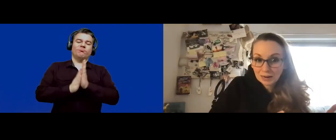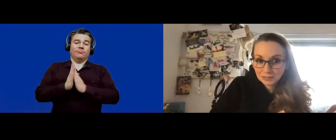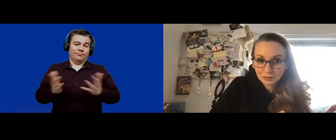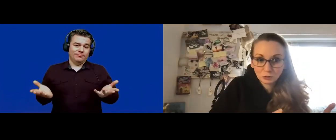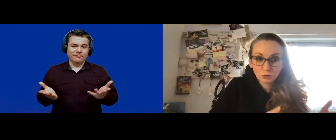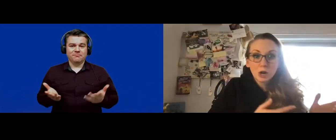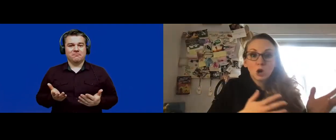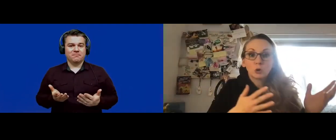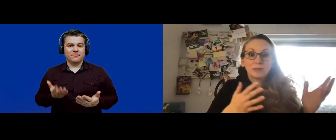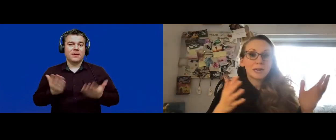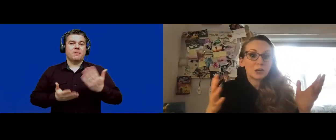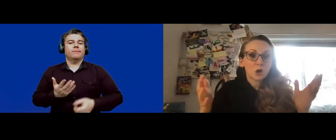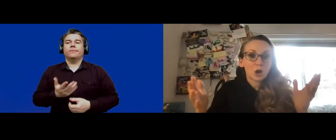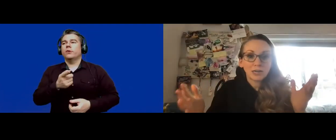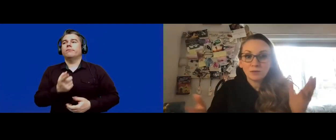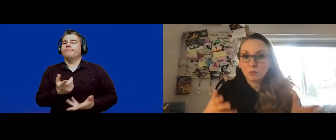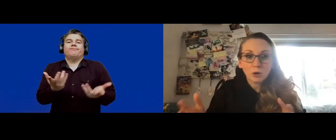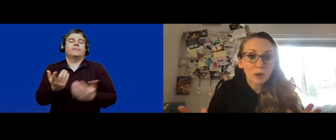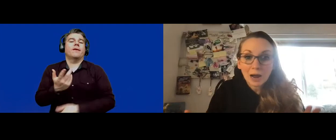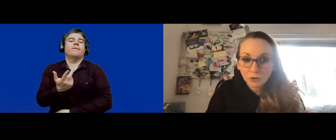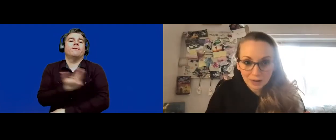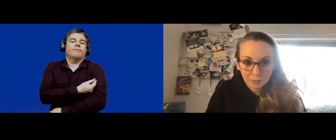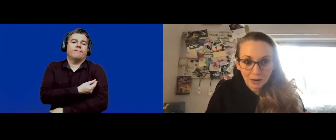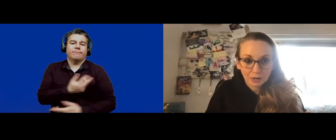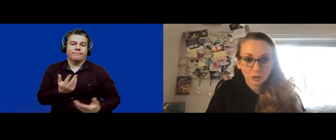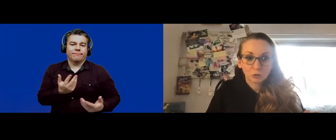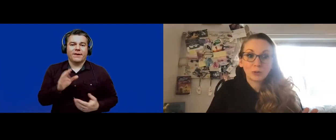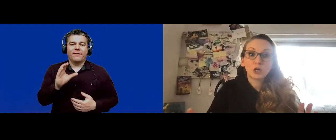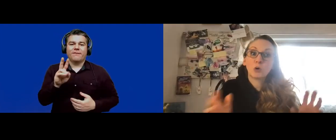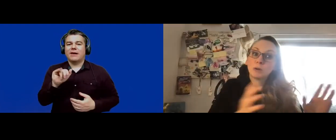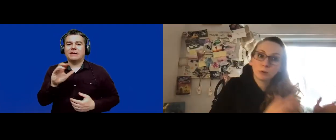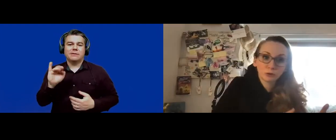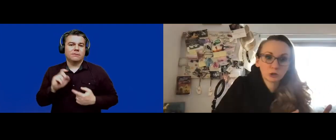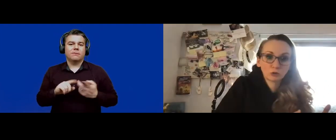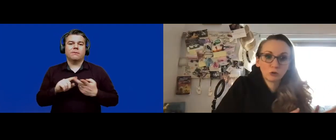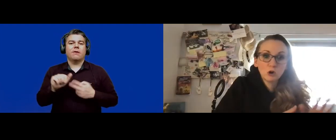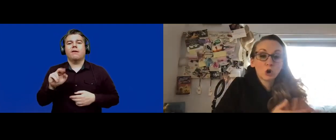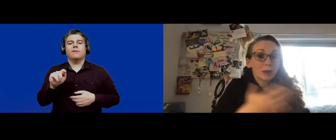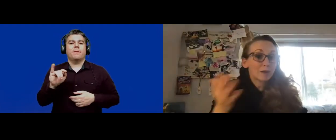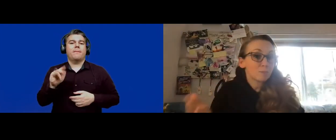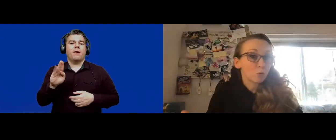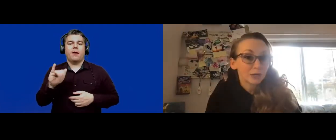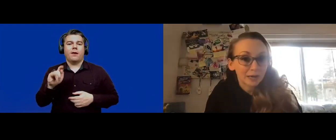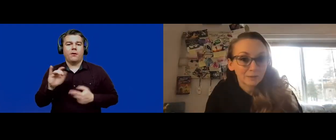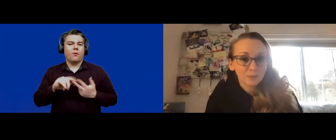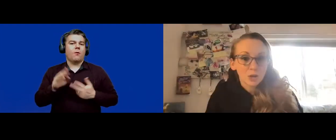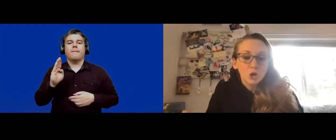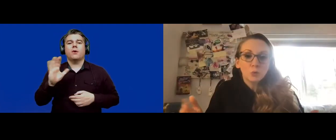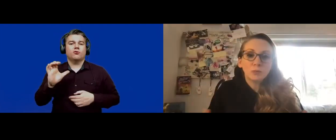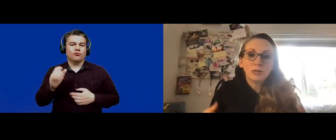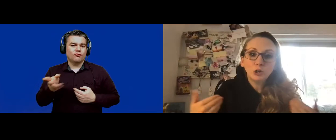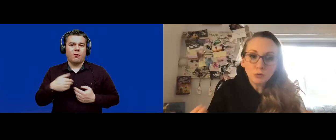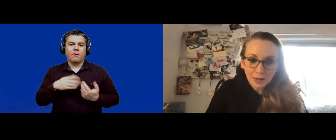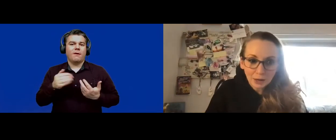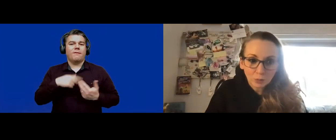get vaccinated, or we take even one round of antibiotics, or we go on birth control, or we have a poor diet.